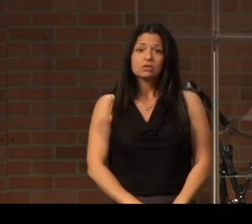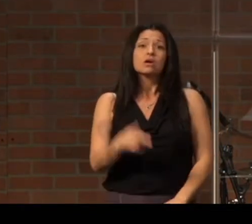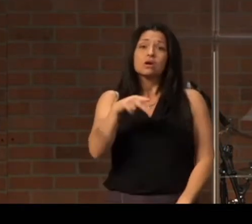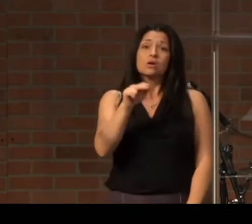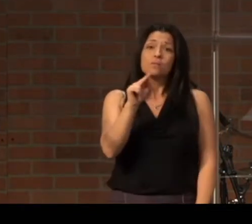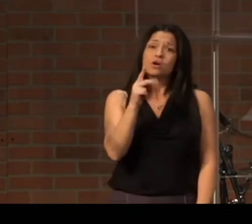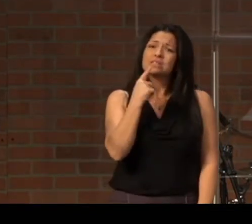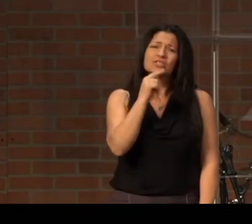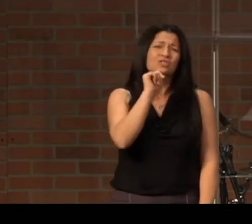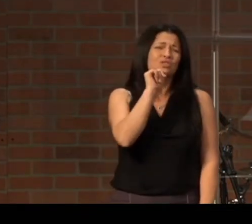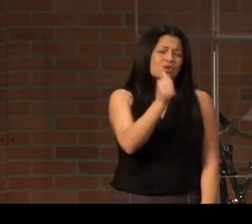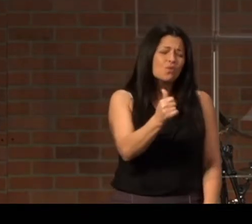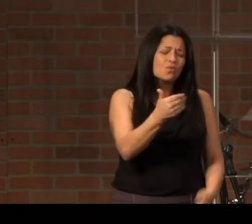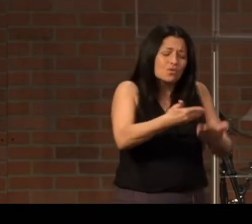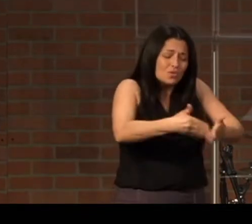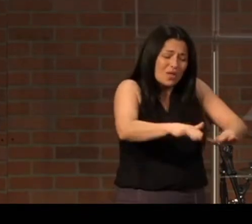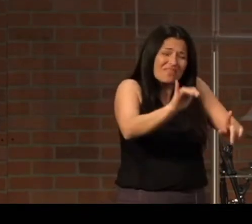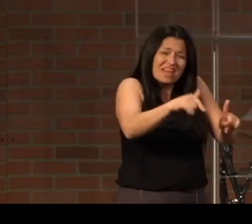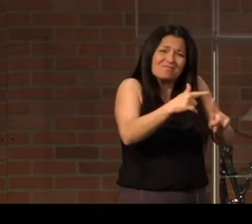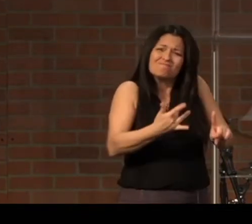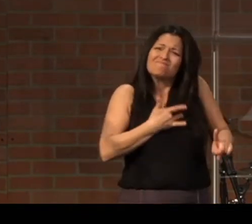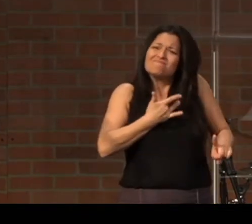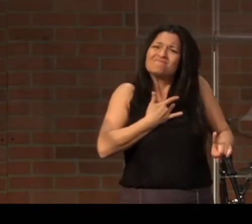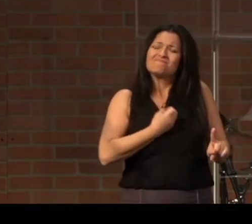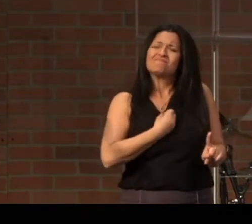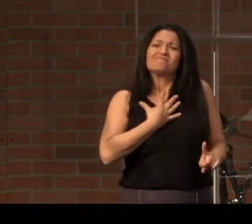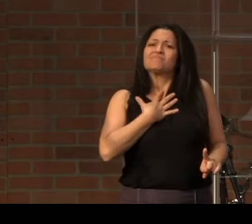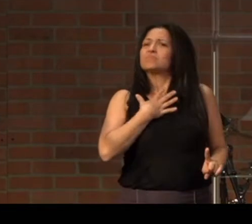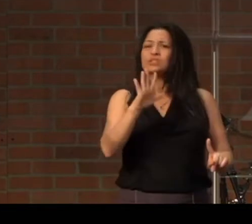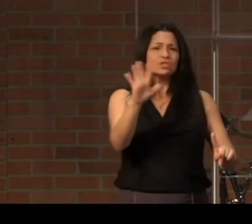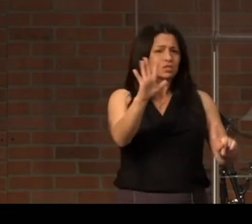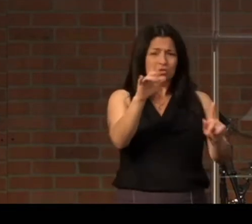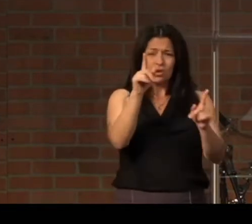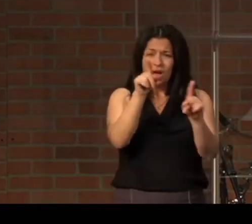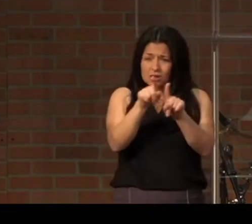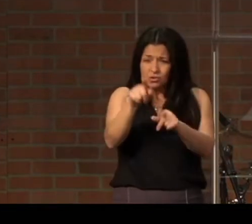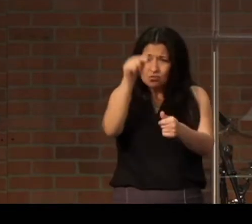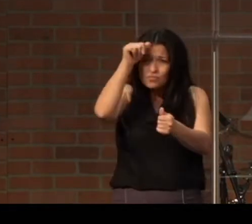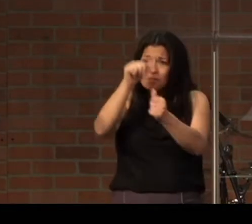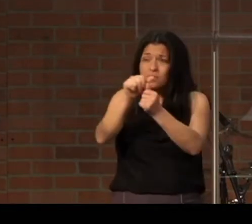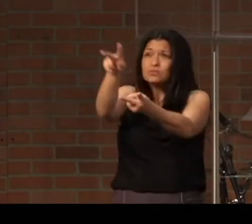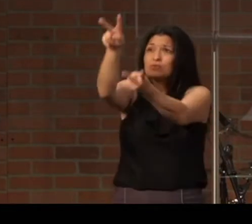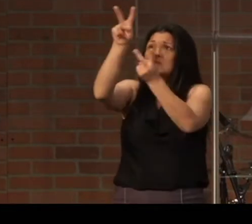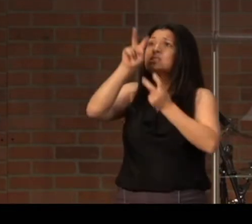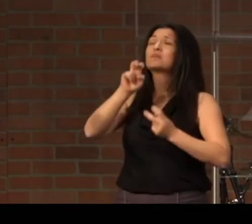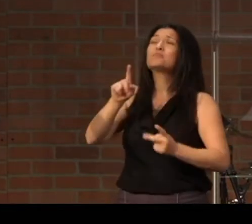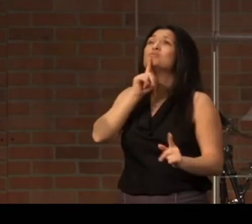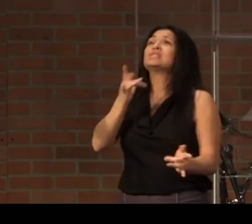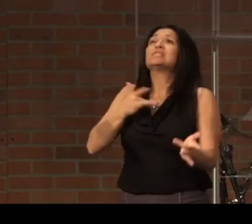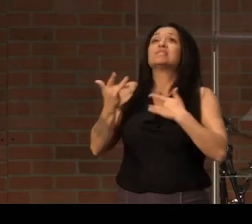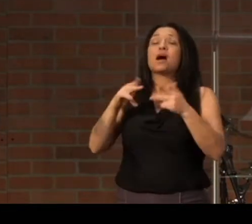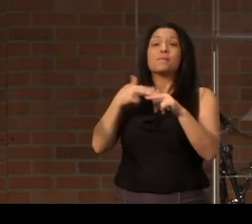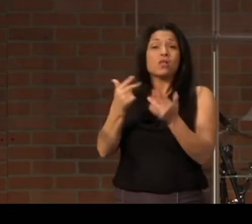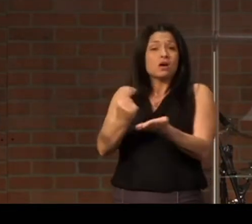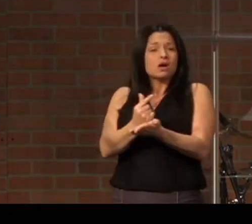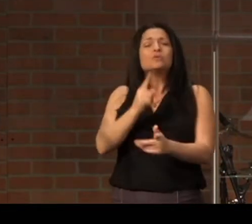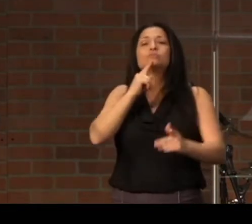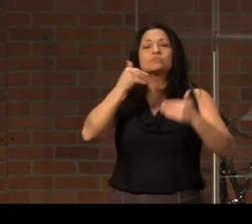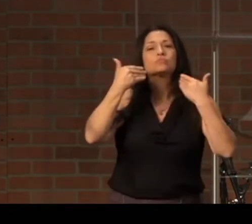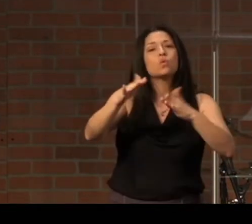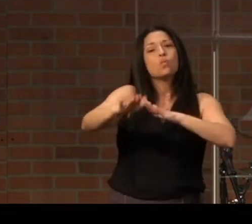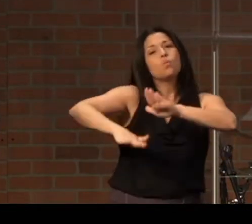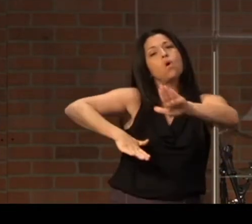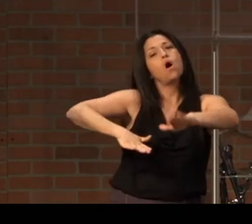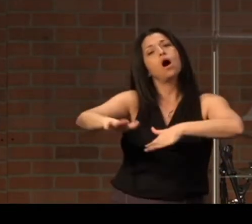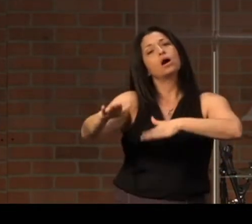Paul says, don't lose that. As you received him, remember how thrilled you were with the gospel, so walk in him. Listen, we need the gospel